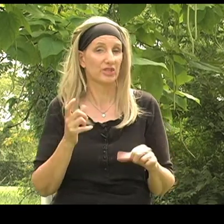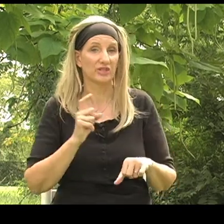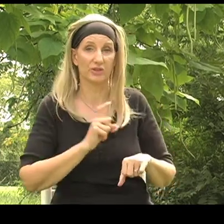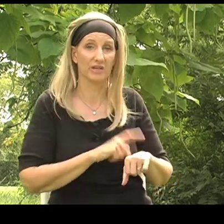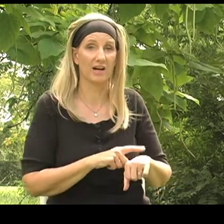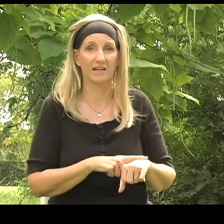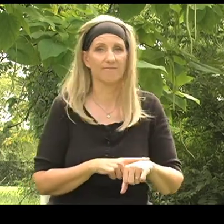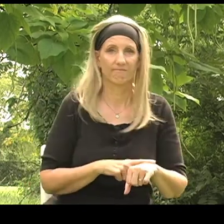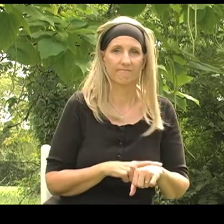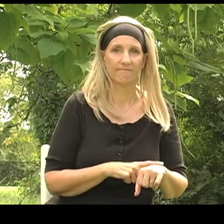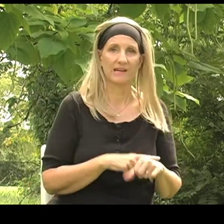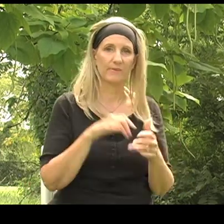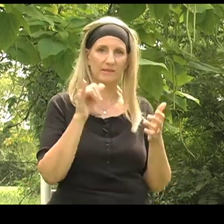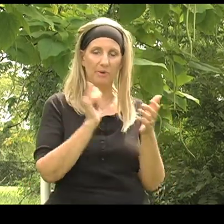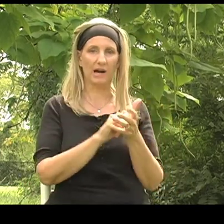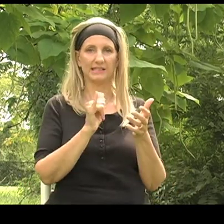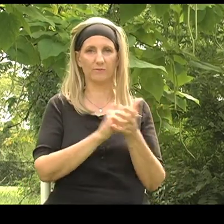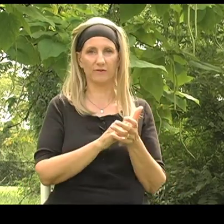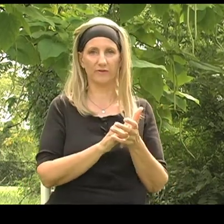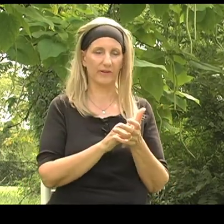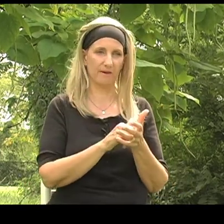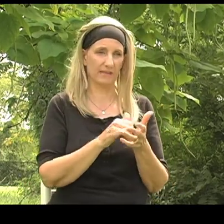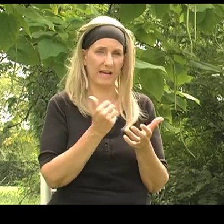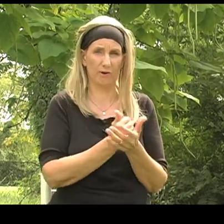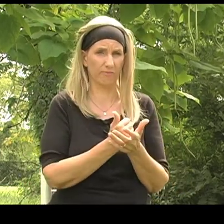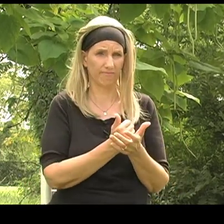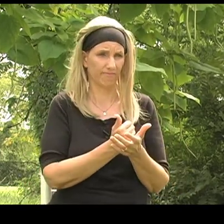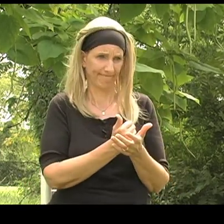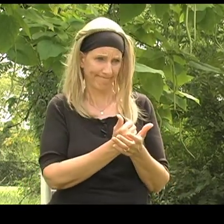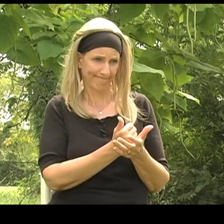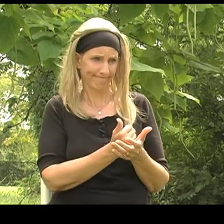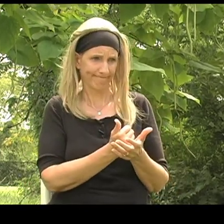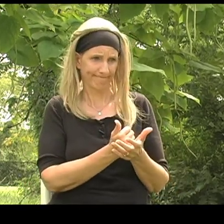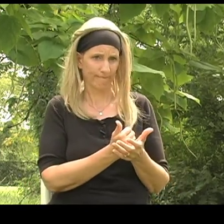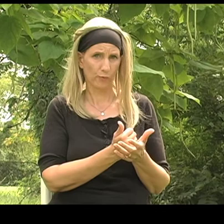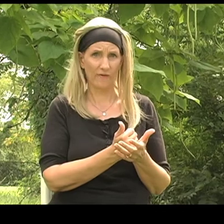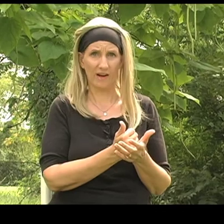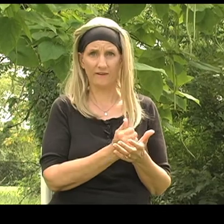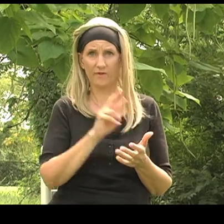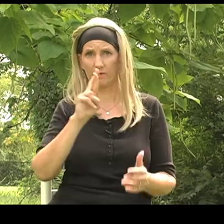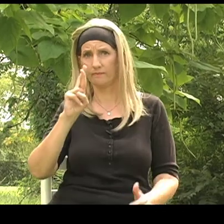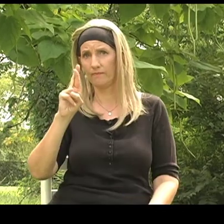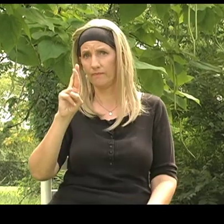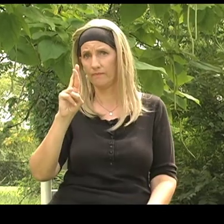her time. It was impossible for them to help revive her.